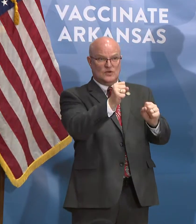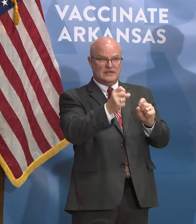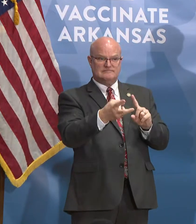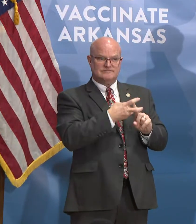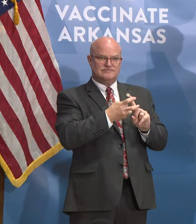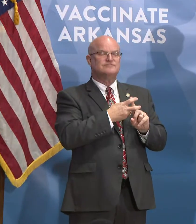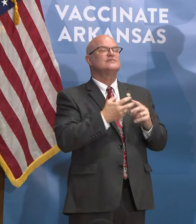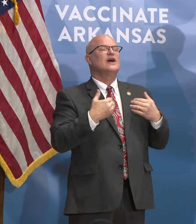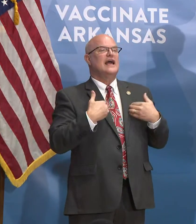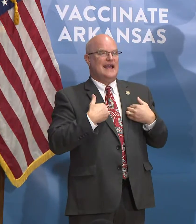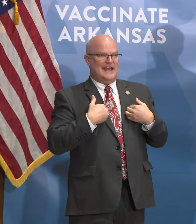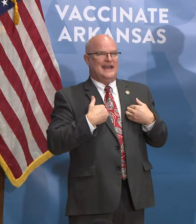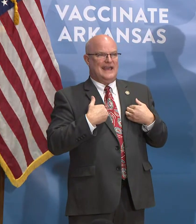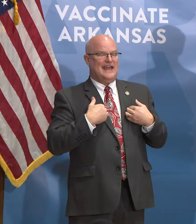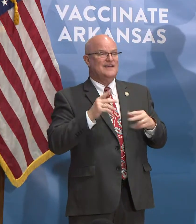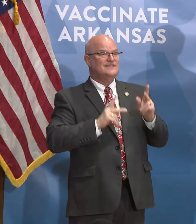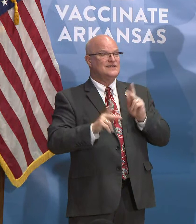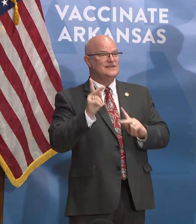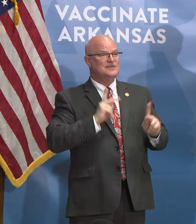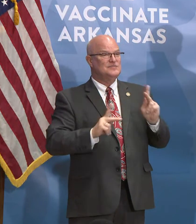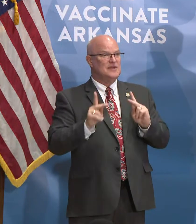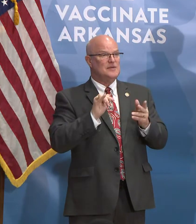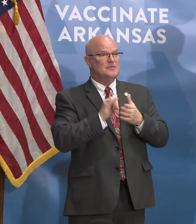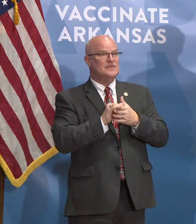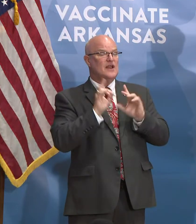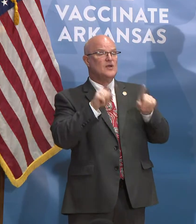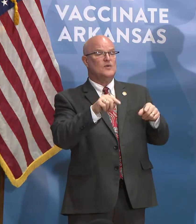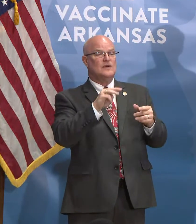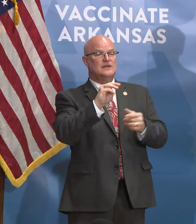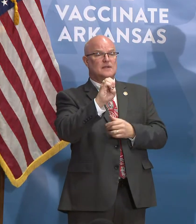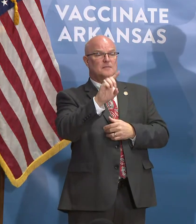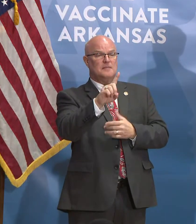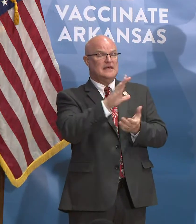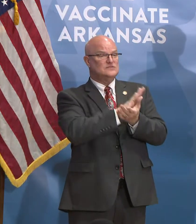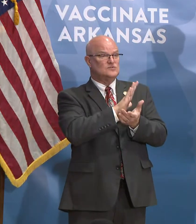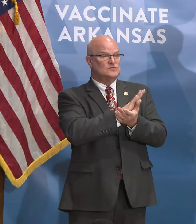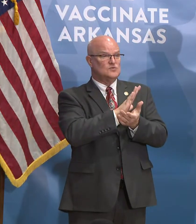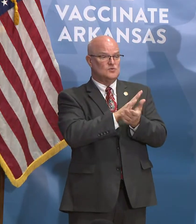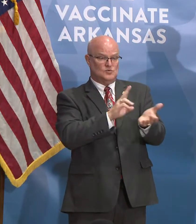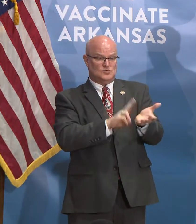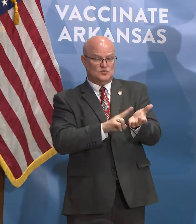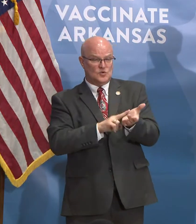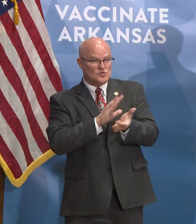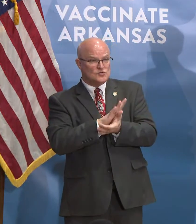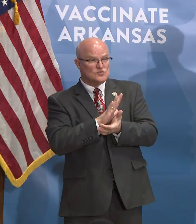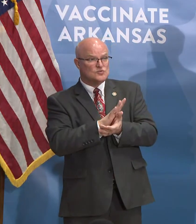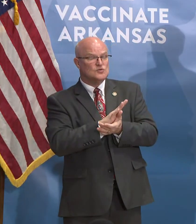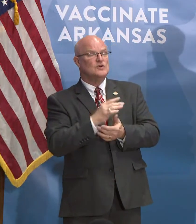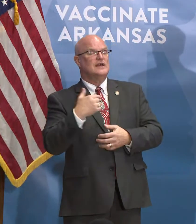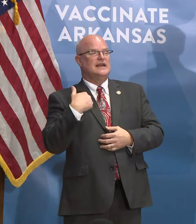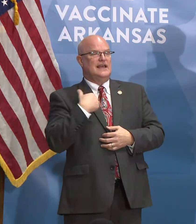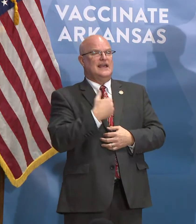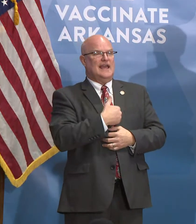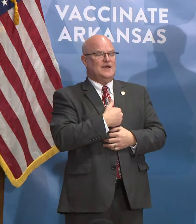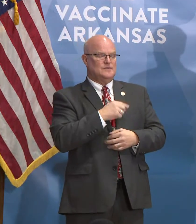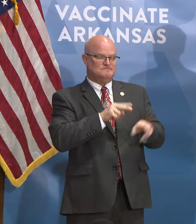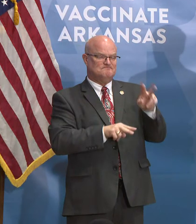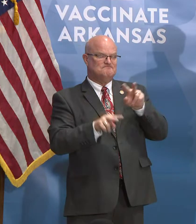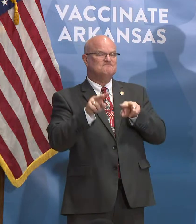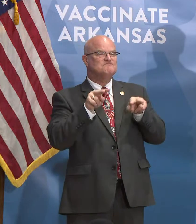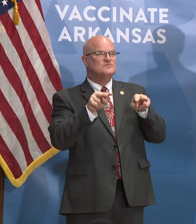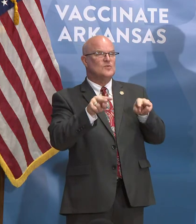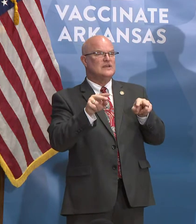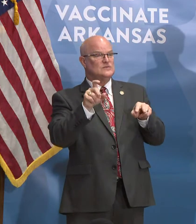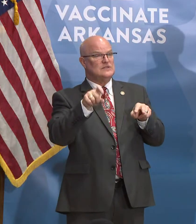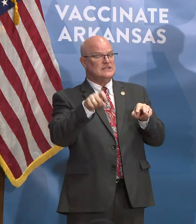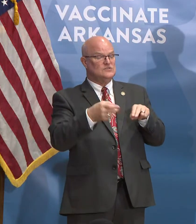and we have people that are going to med school, that are going to nursing school. We are looking at ways